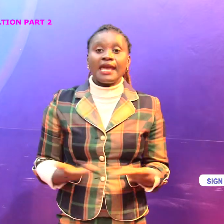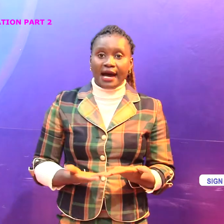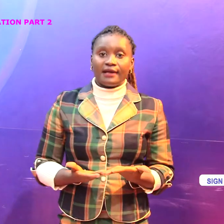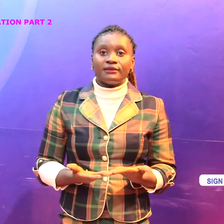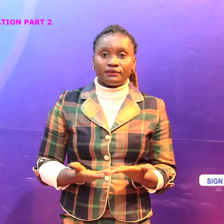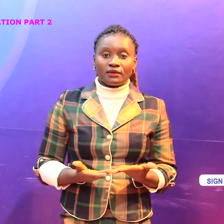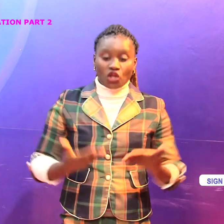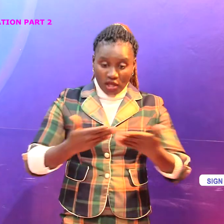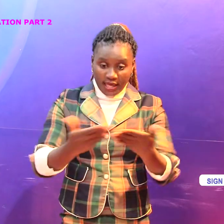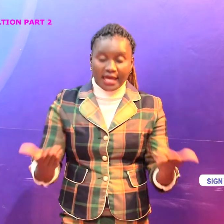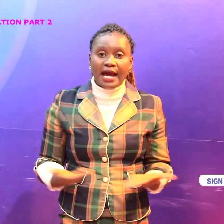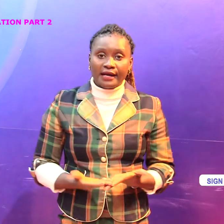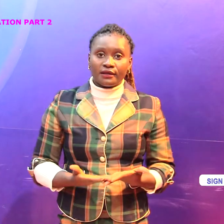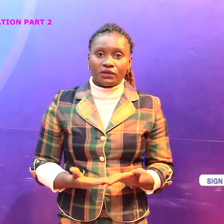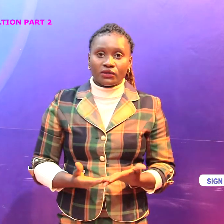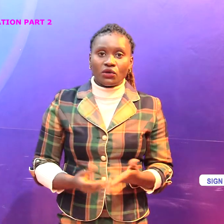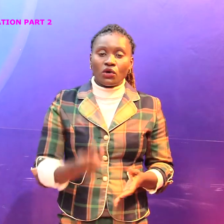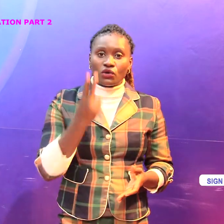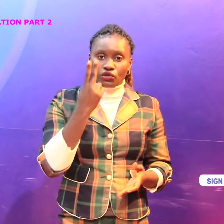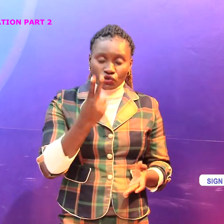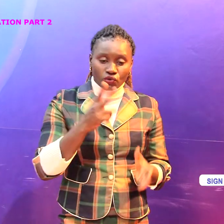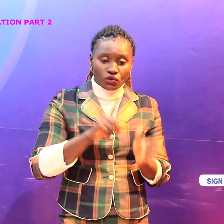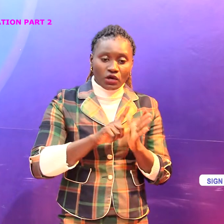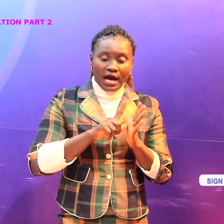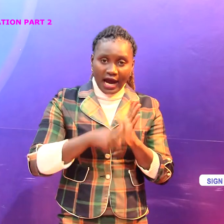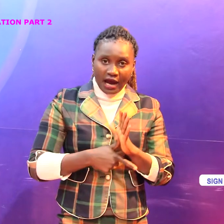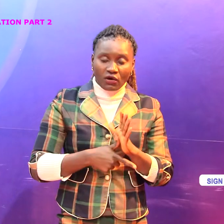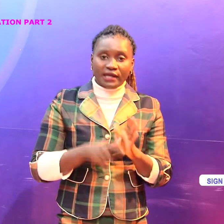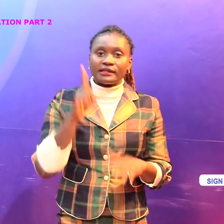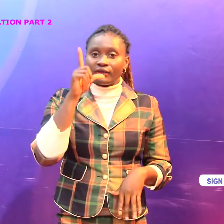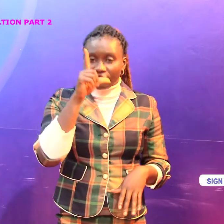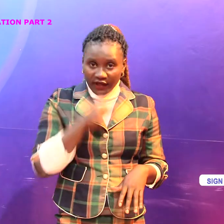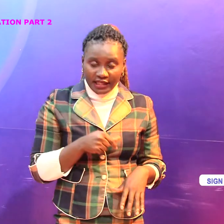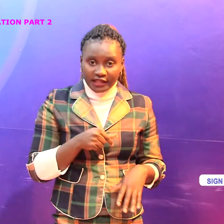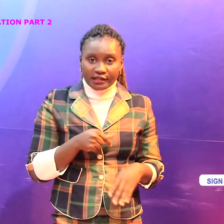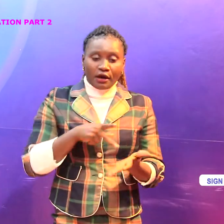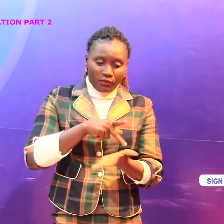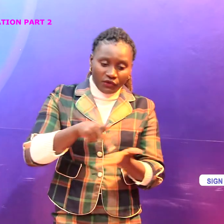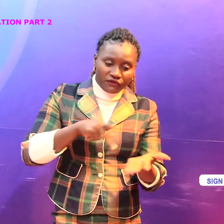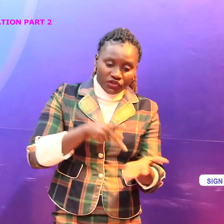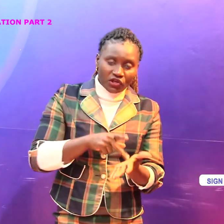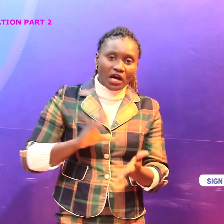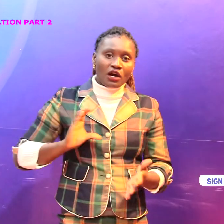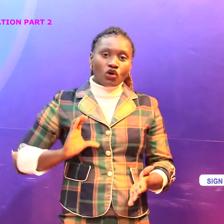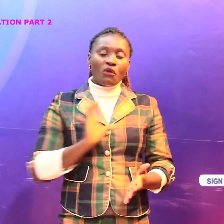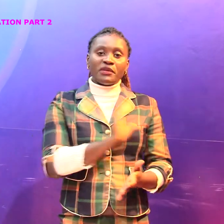here. Here. So 2 hours finish, provisional